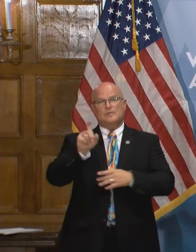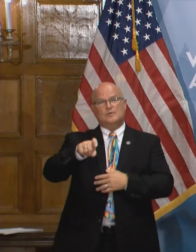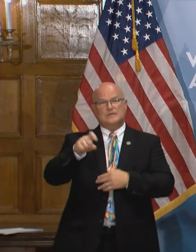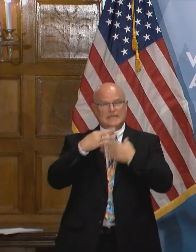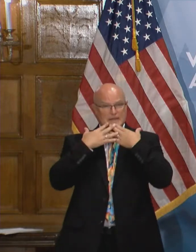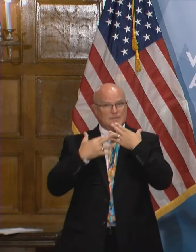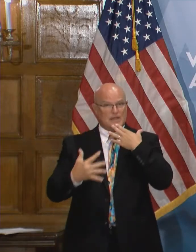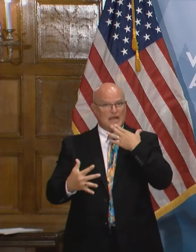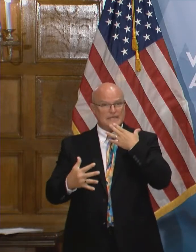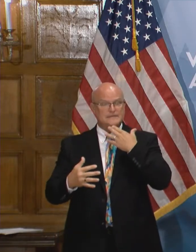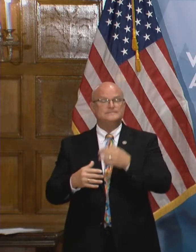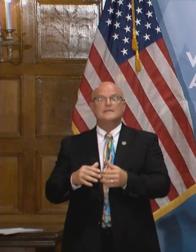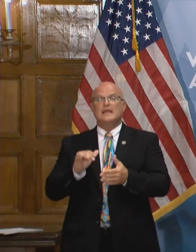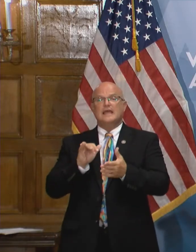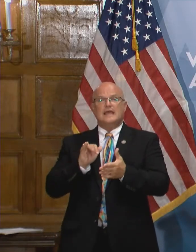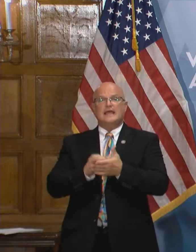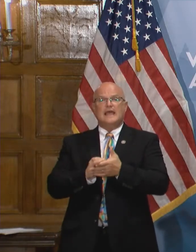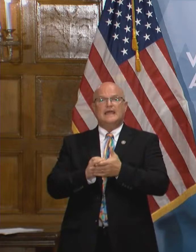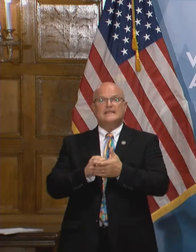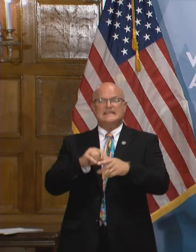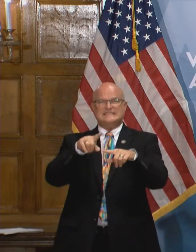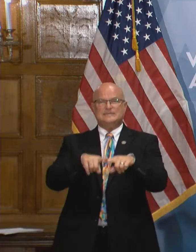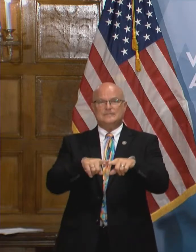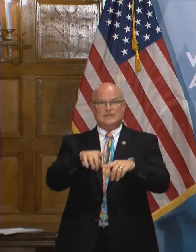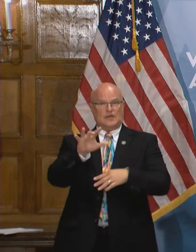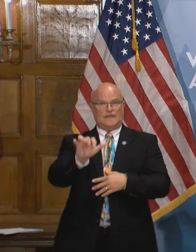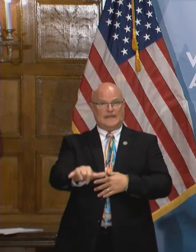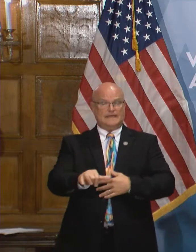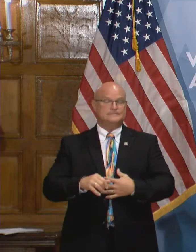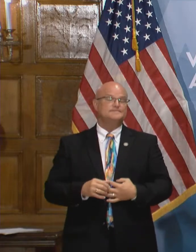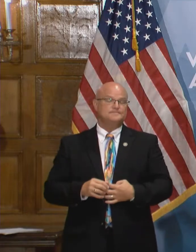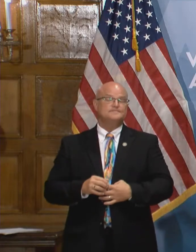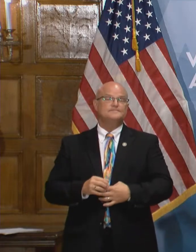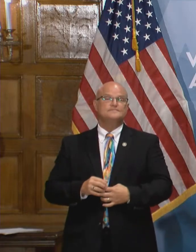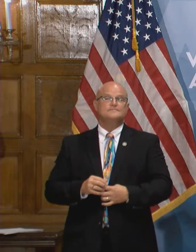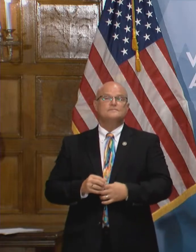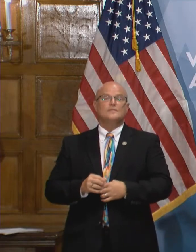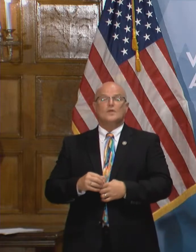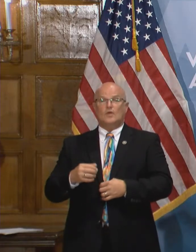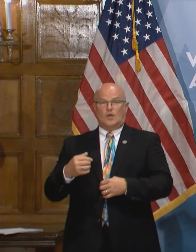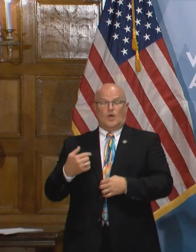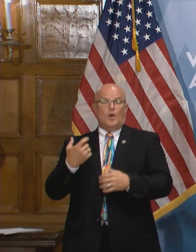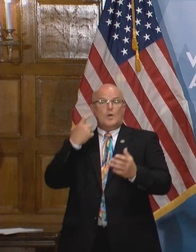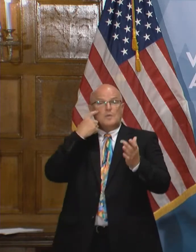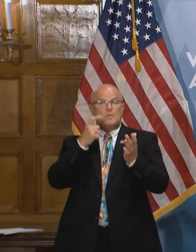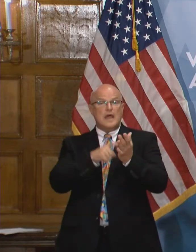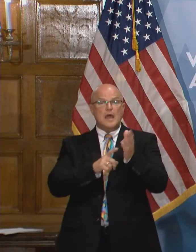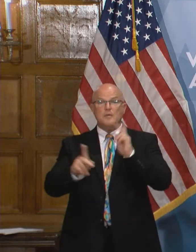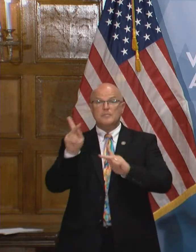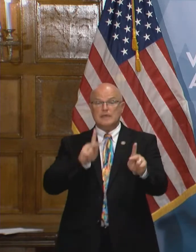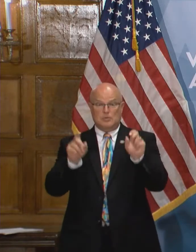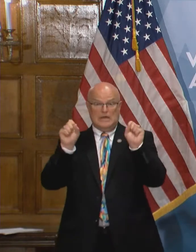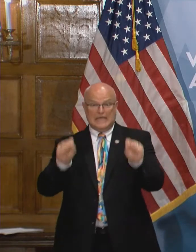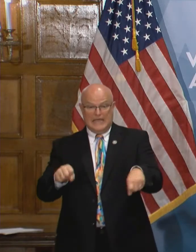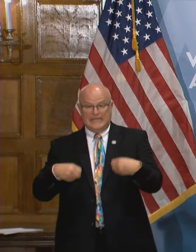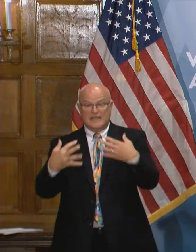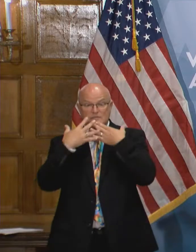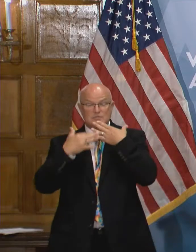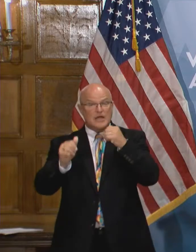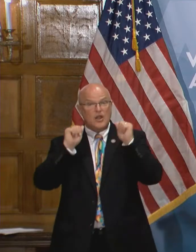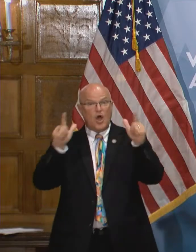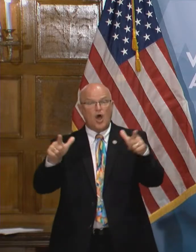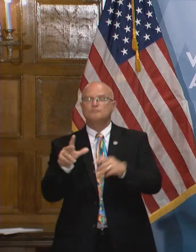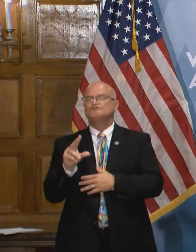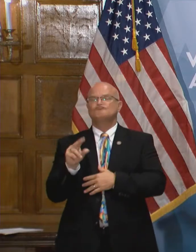in need of those bloods and depend on that. We recognize that not everybody is able to give blood. In